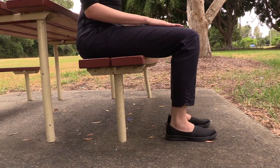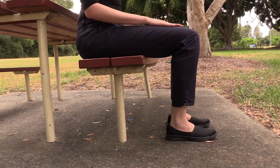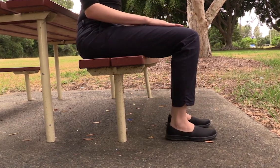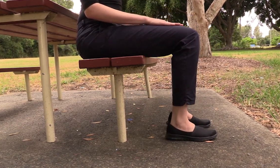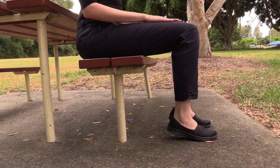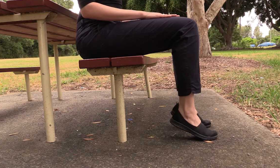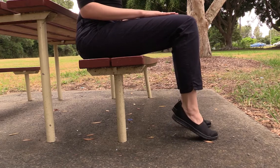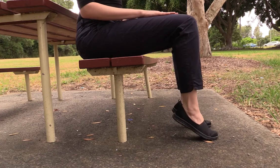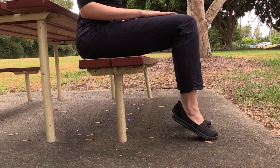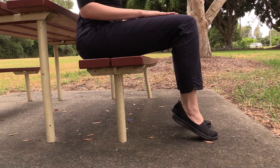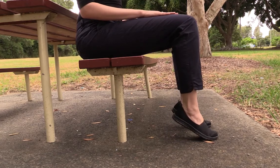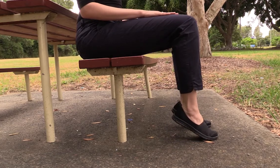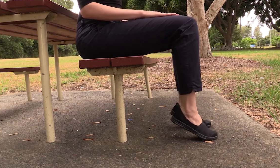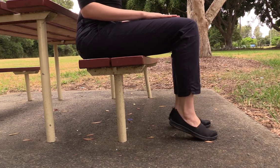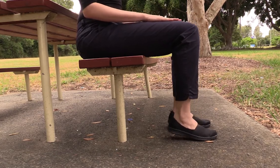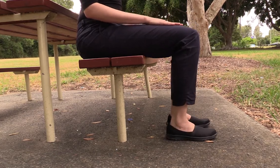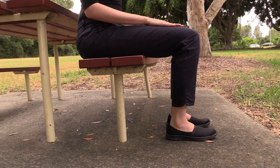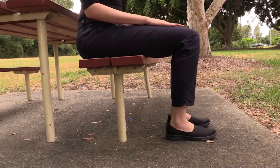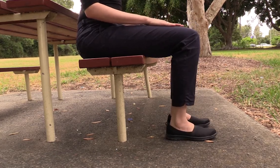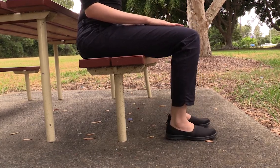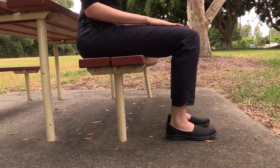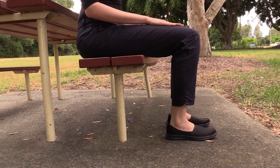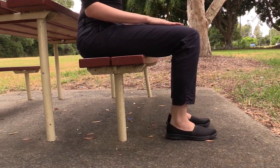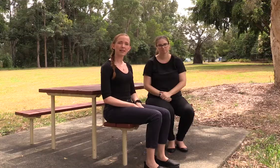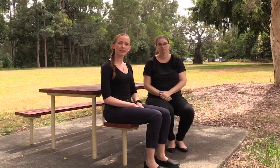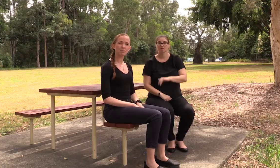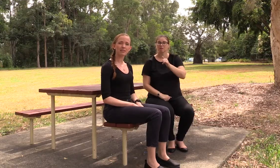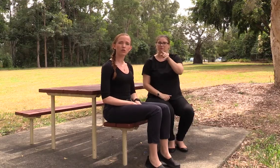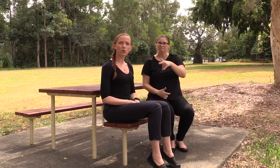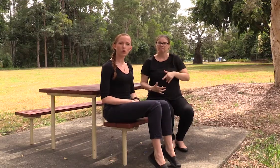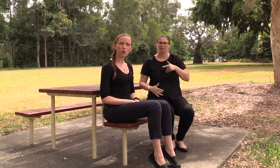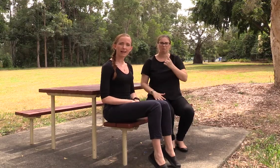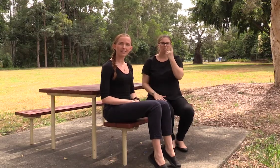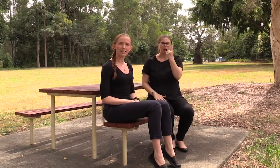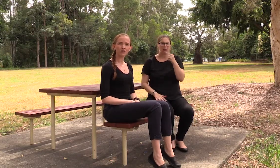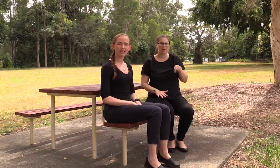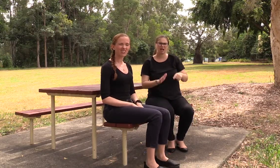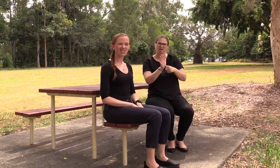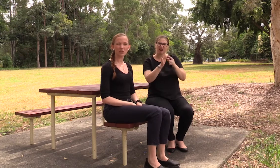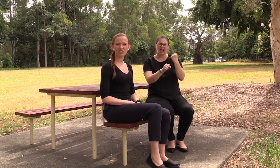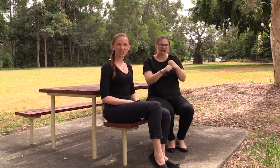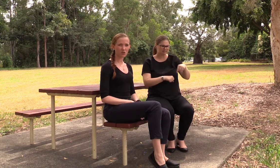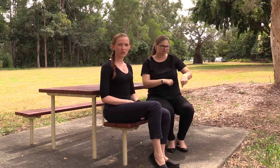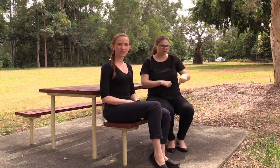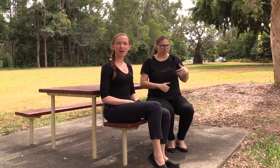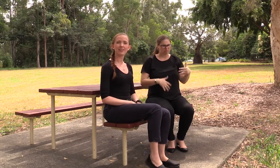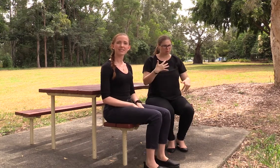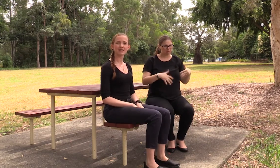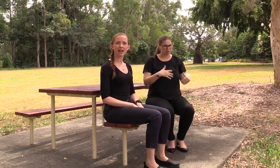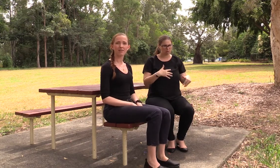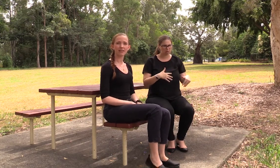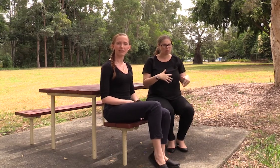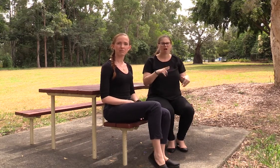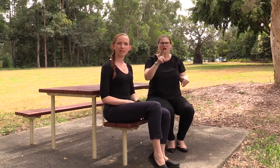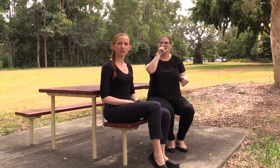my lower legs up. If you've got one leg that maybe is a bit sore or has an injury, you could do it just on the side that